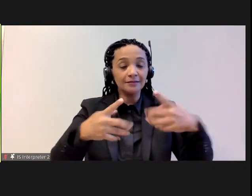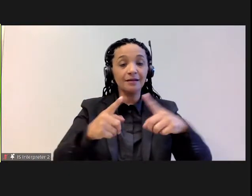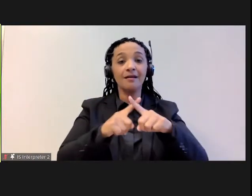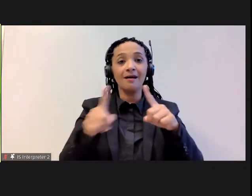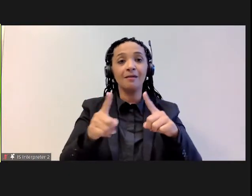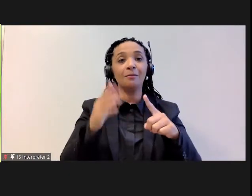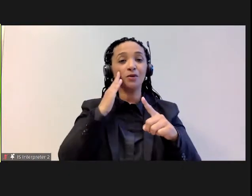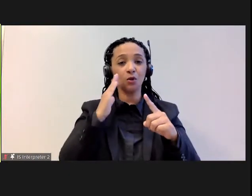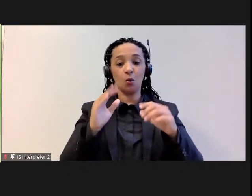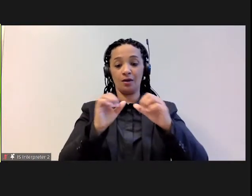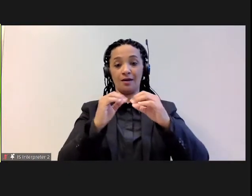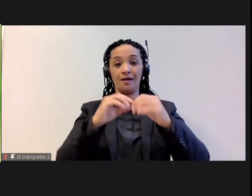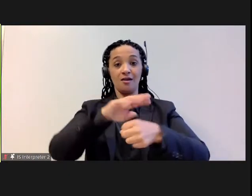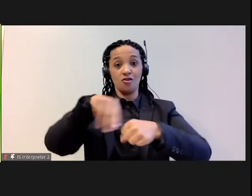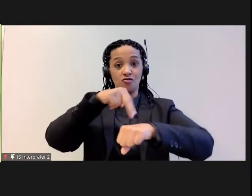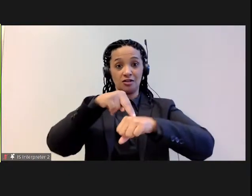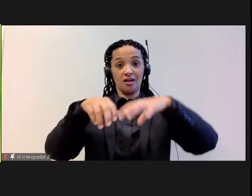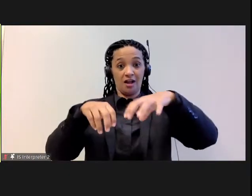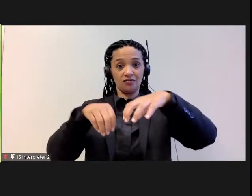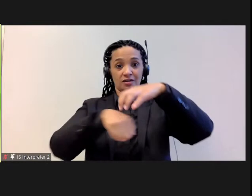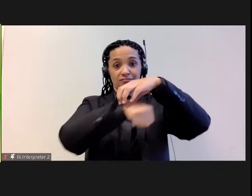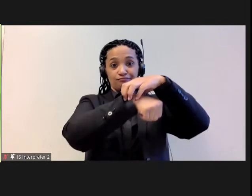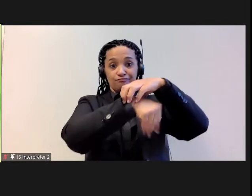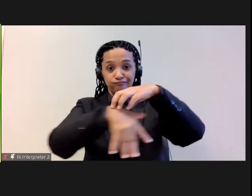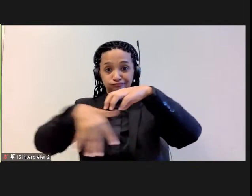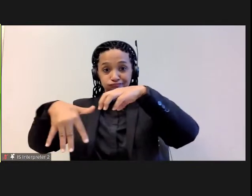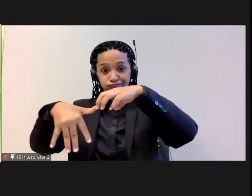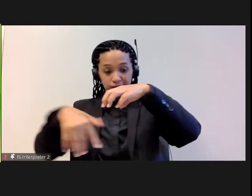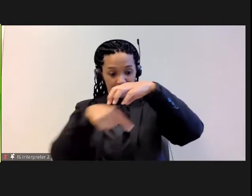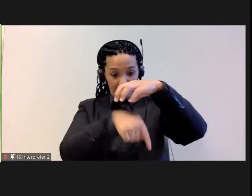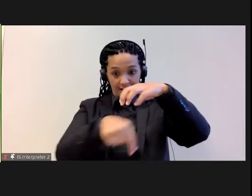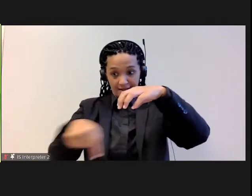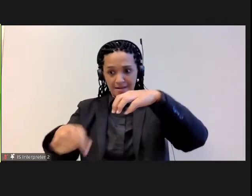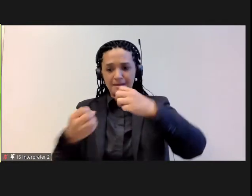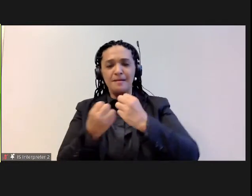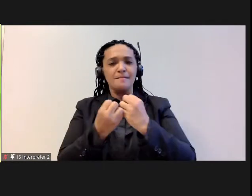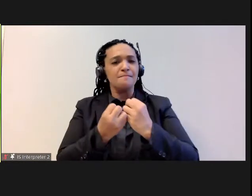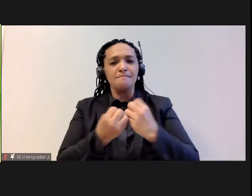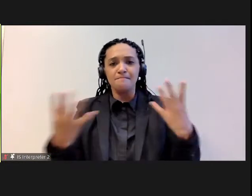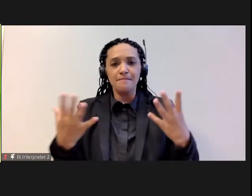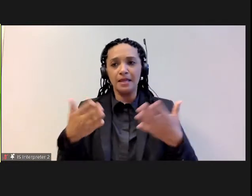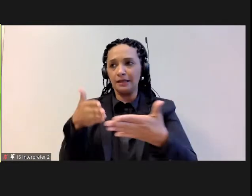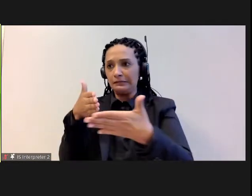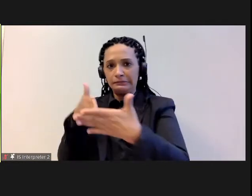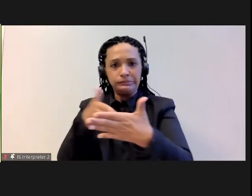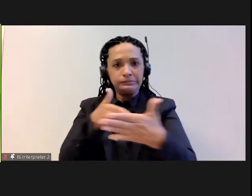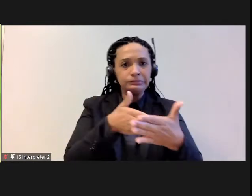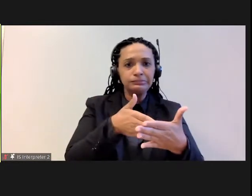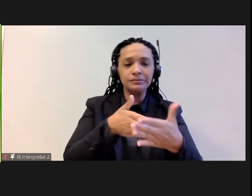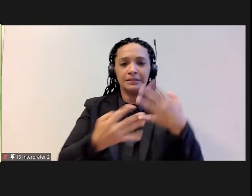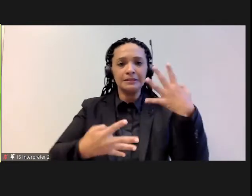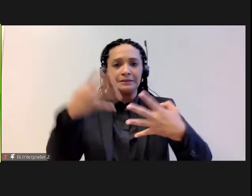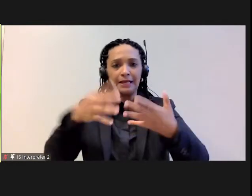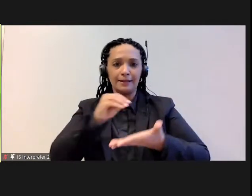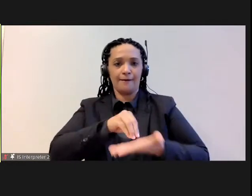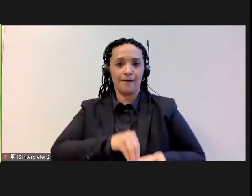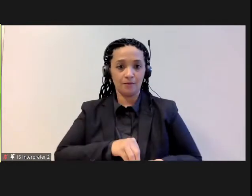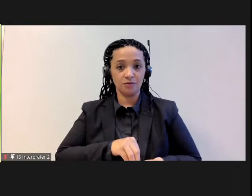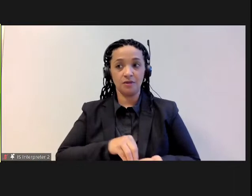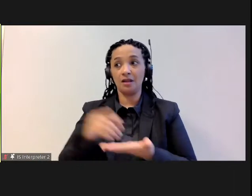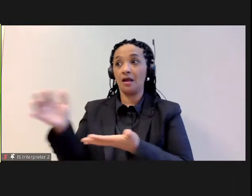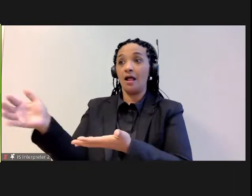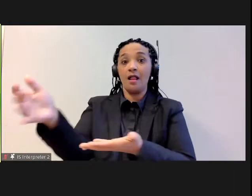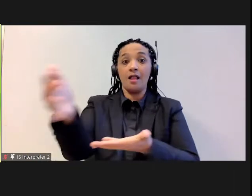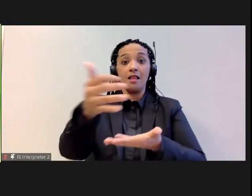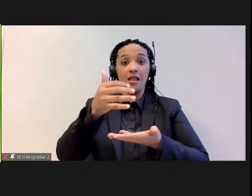subnational level, they are mainly being used as areas for data capturing. So data is only collected at that level